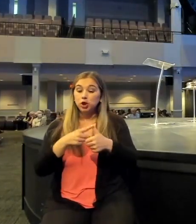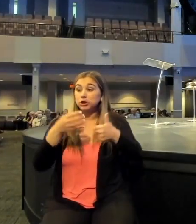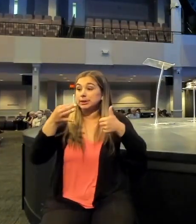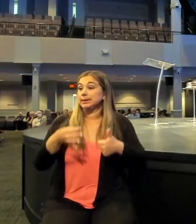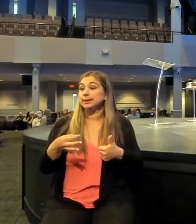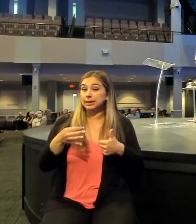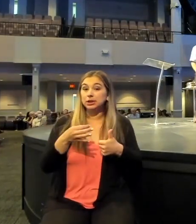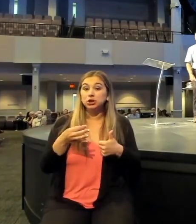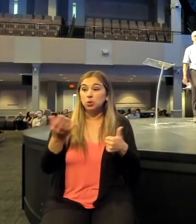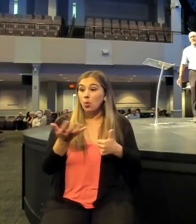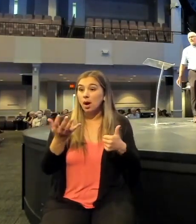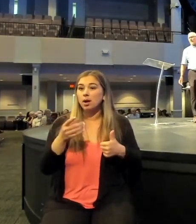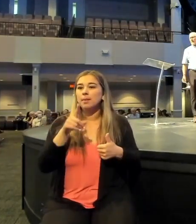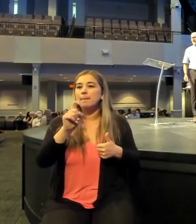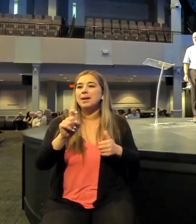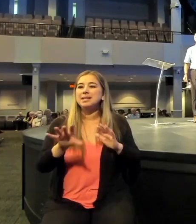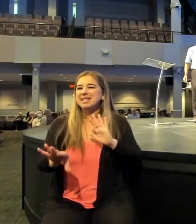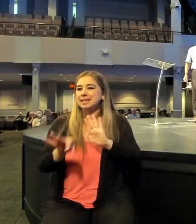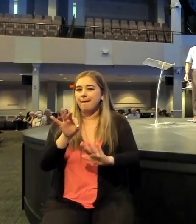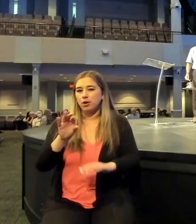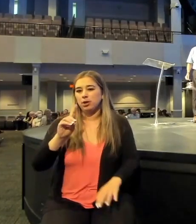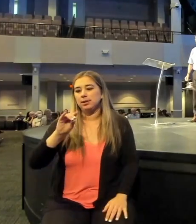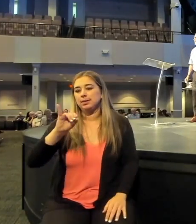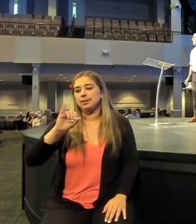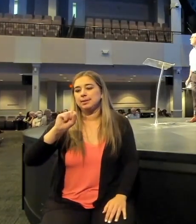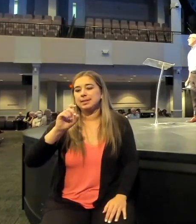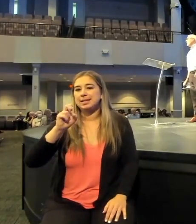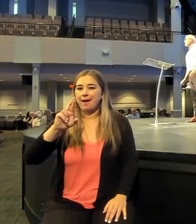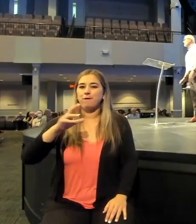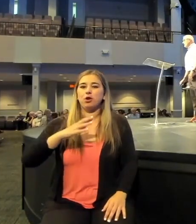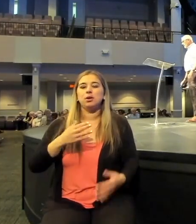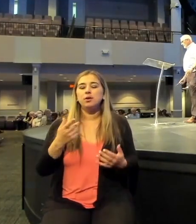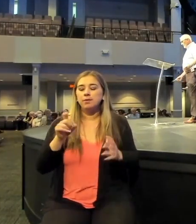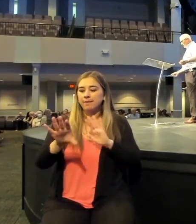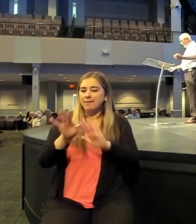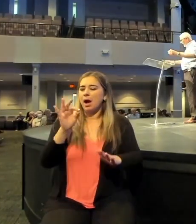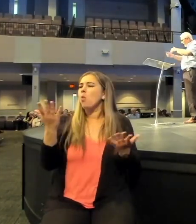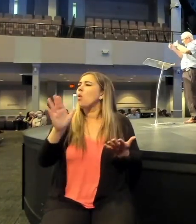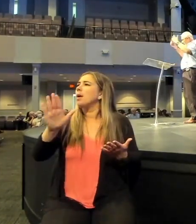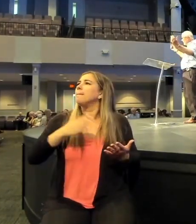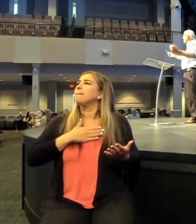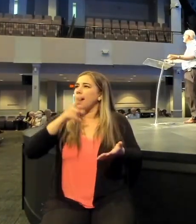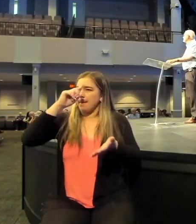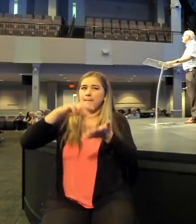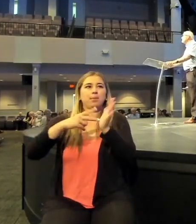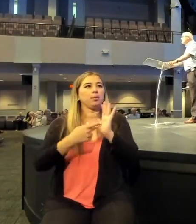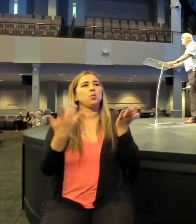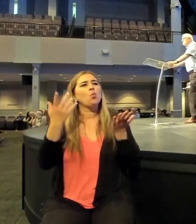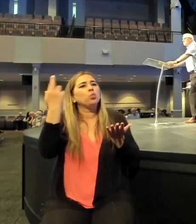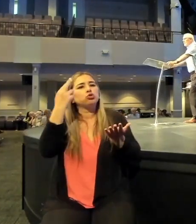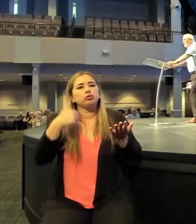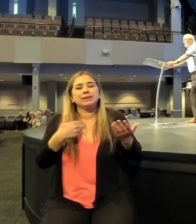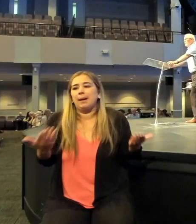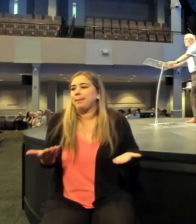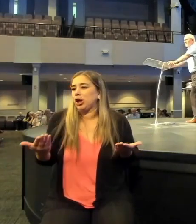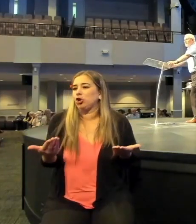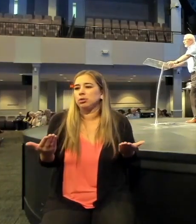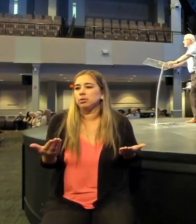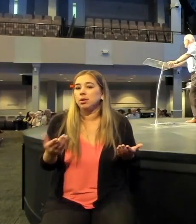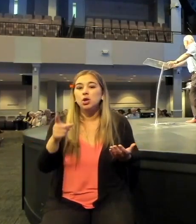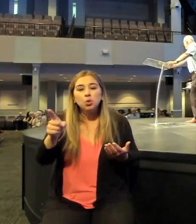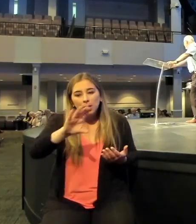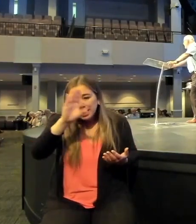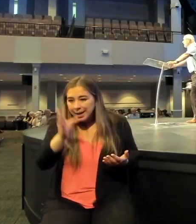decision you have to do is you've got to discover. You've got to make a decision. I'm going to discover my life purpose. Why am I here? You will